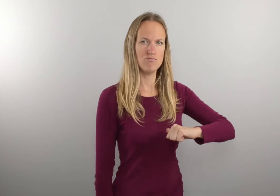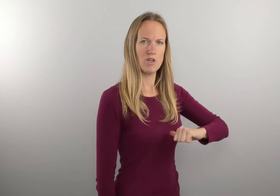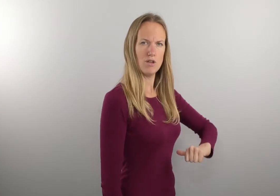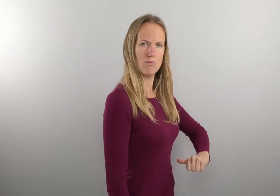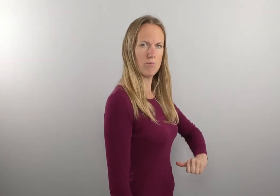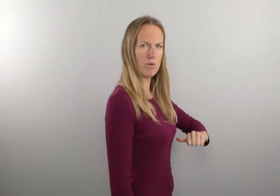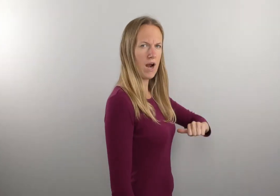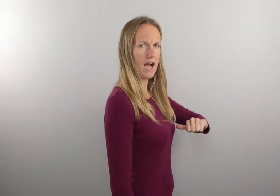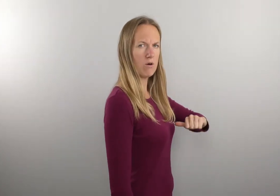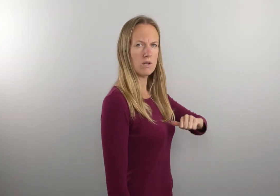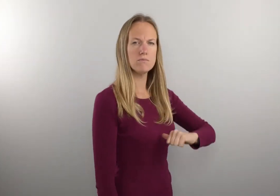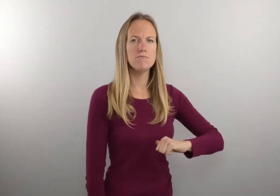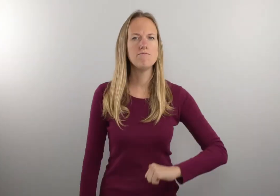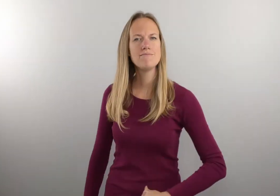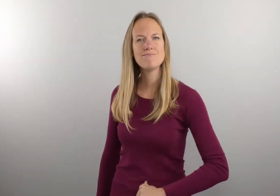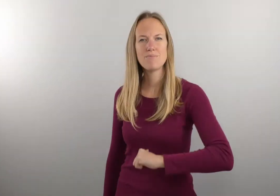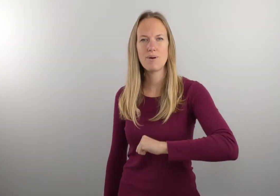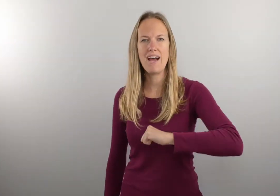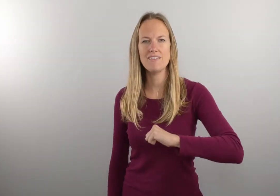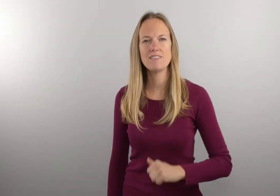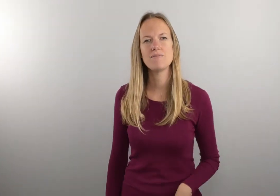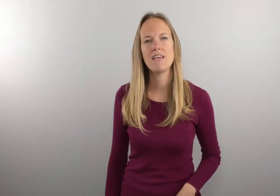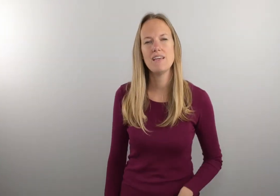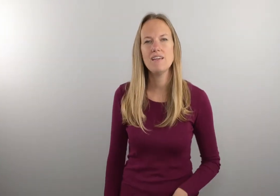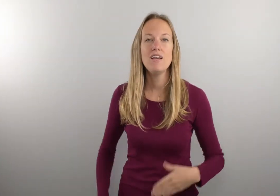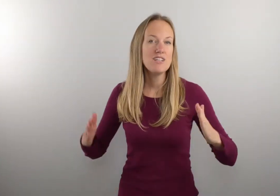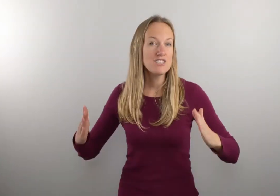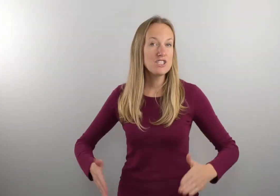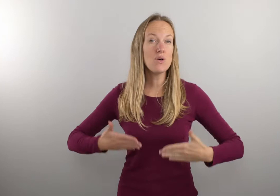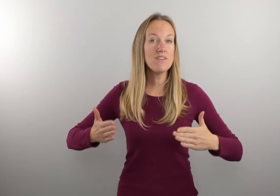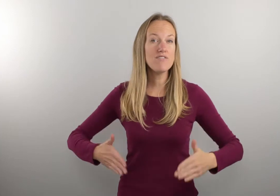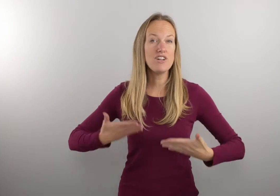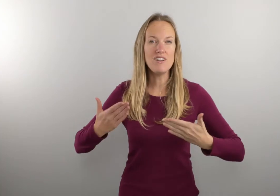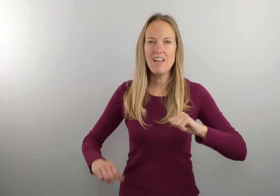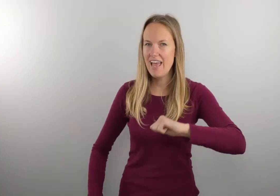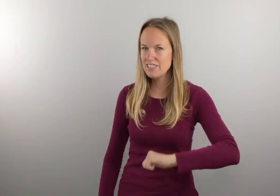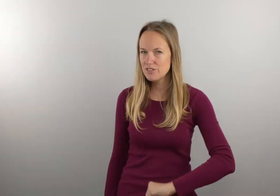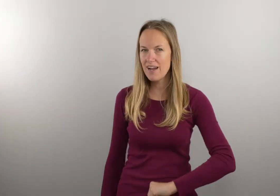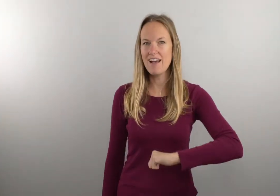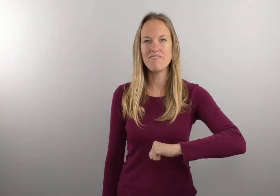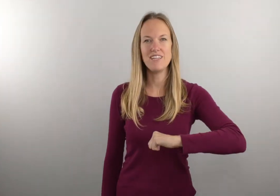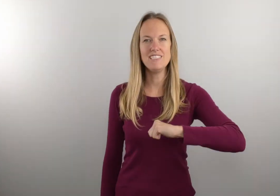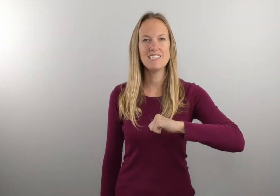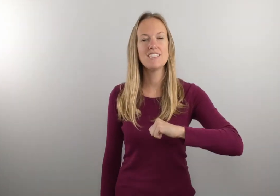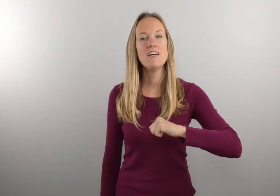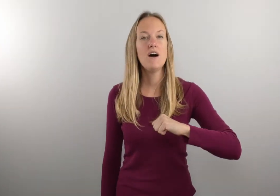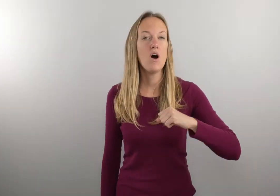Okay. Proud, proud. Okay, joyful and triumphant. "O